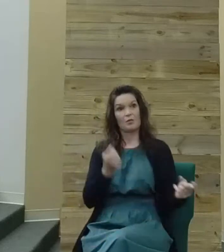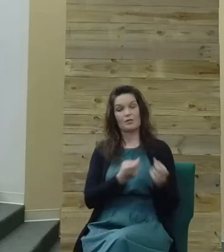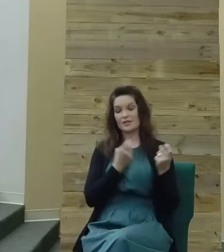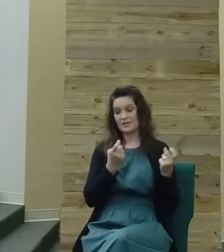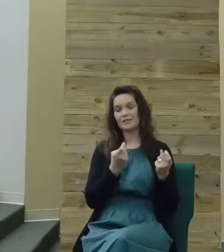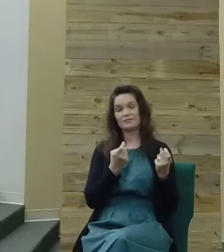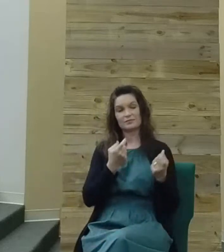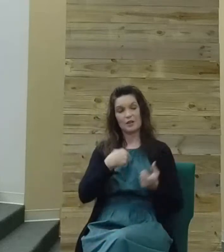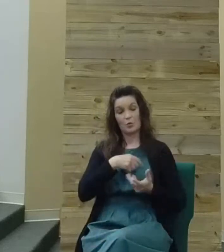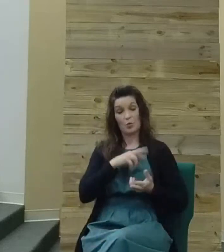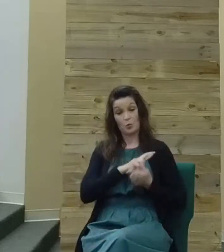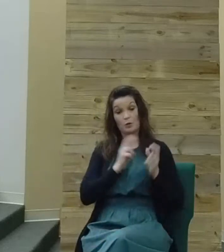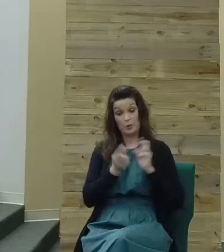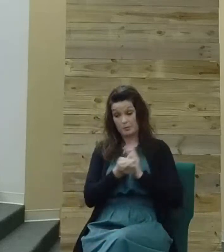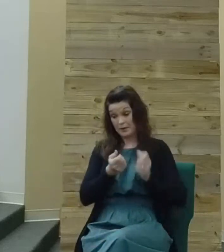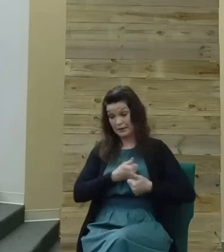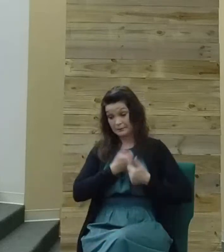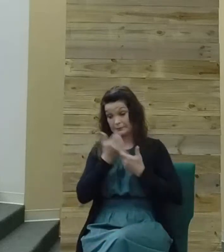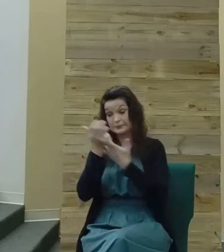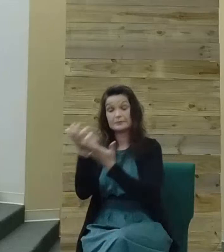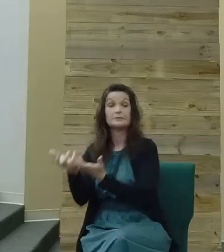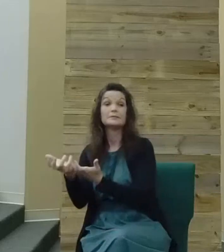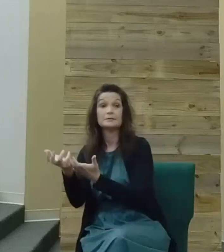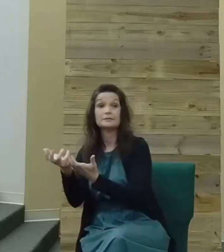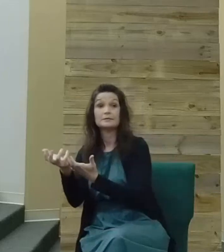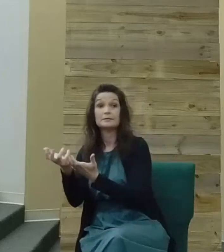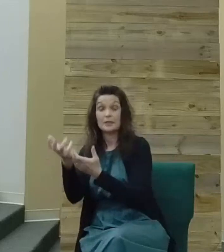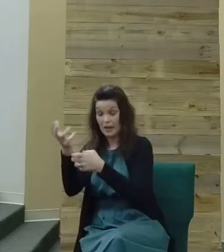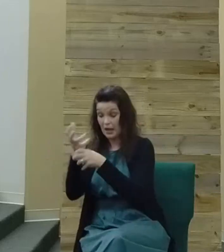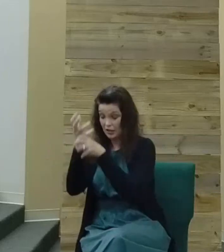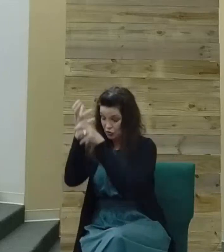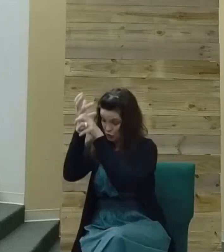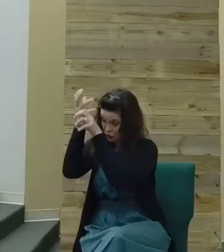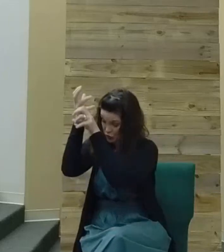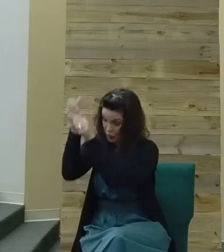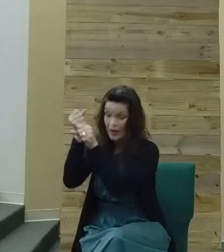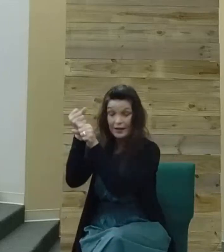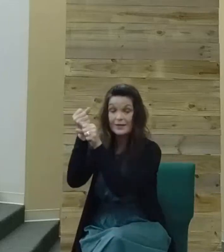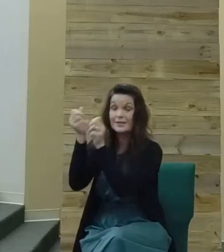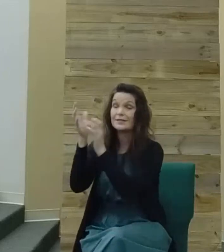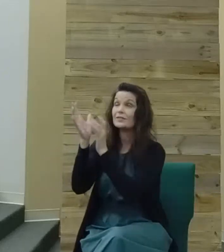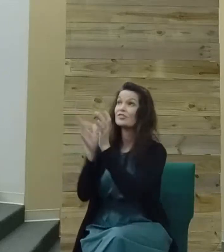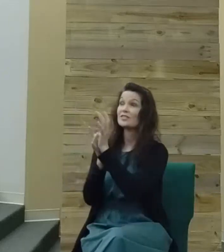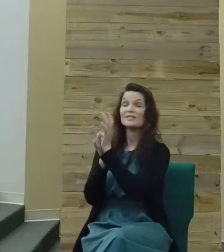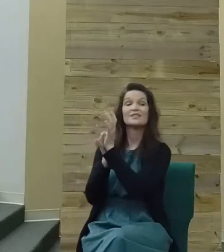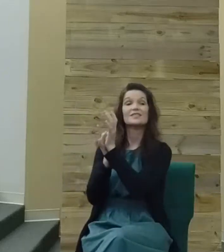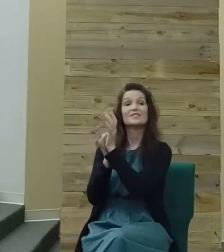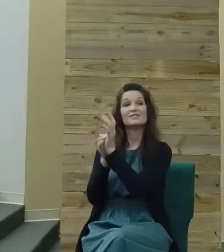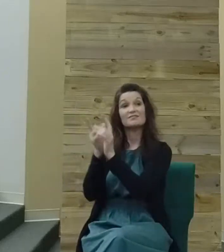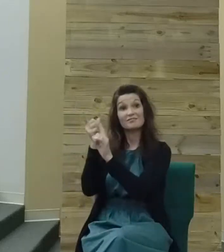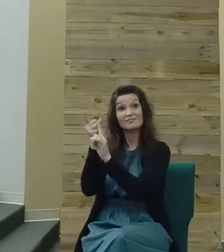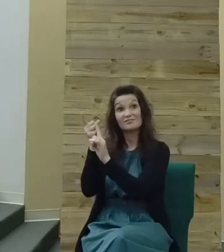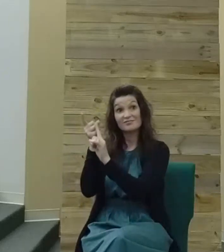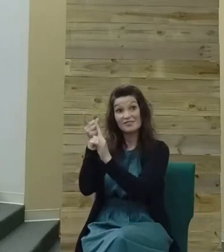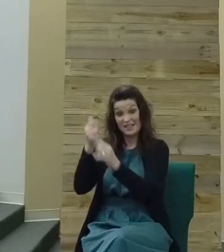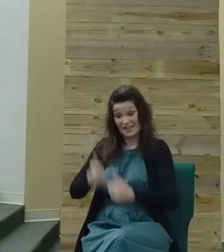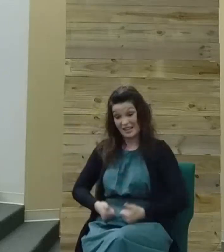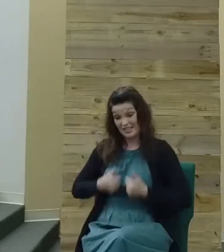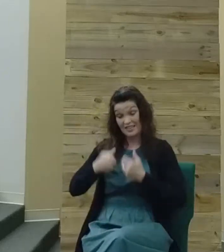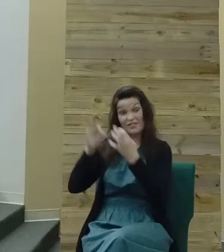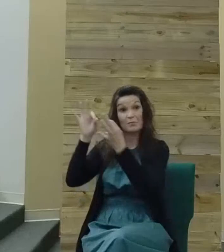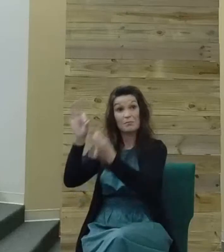sin. And when we repent of our sin, when you repent of your sin and trust in the finished work of Christ, when you trust that